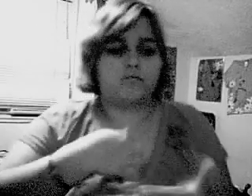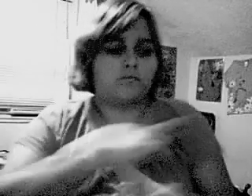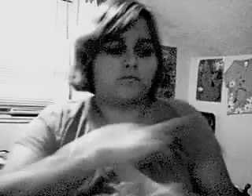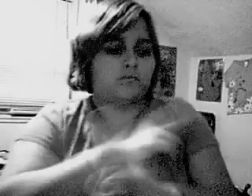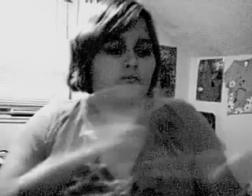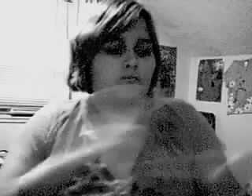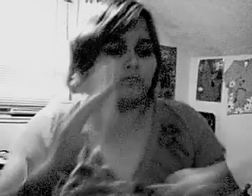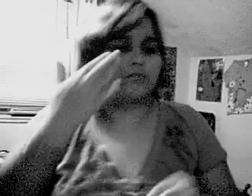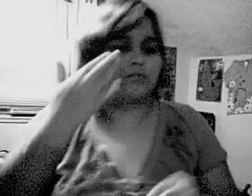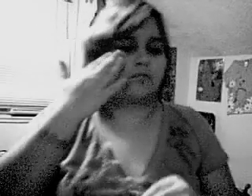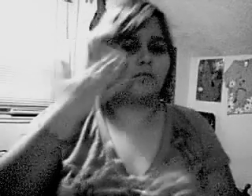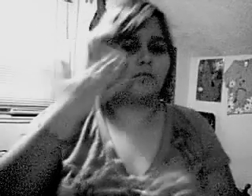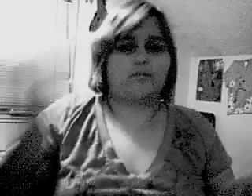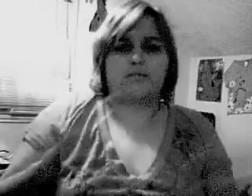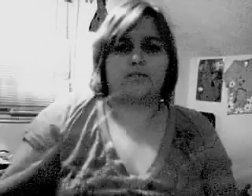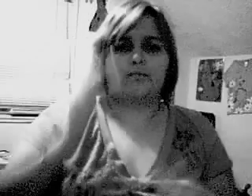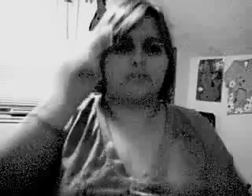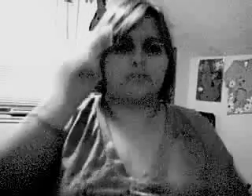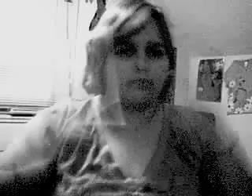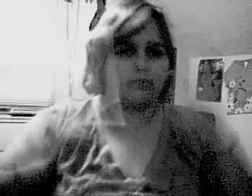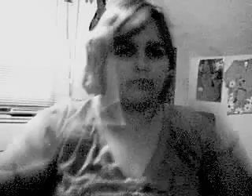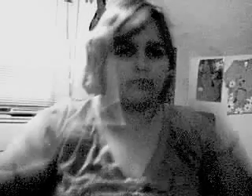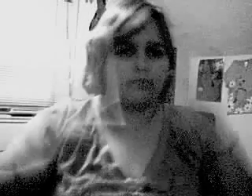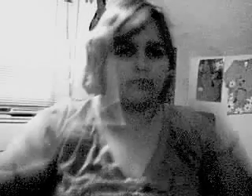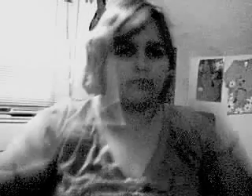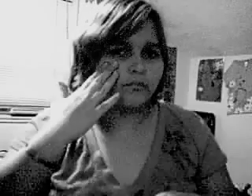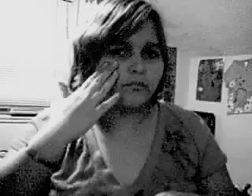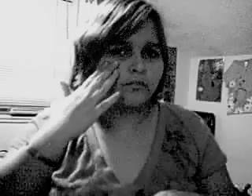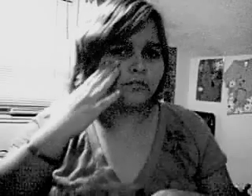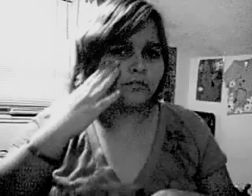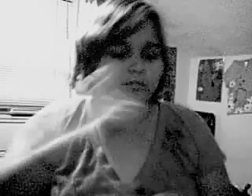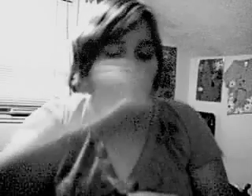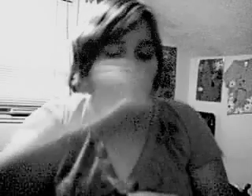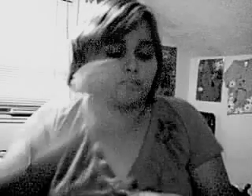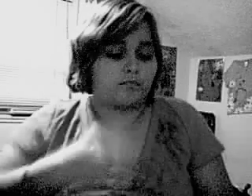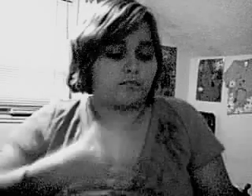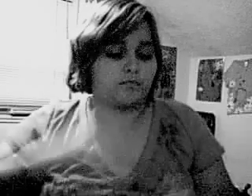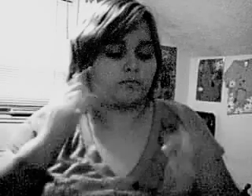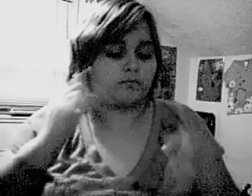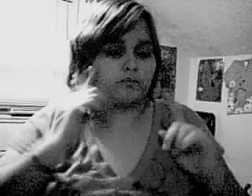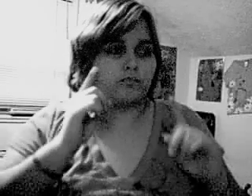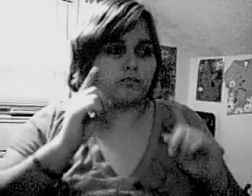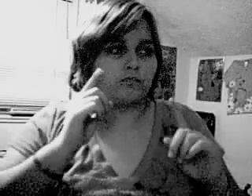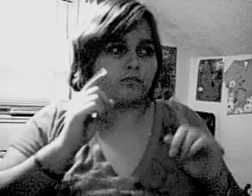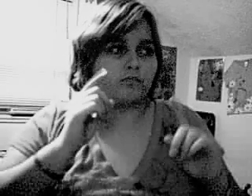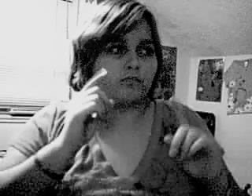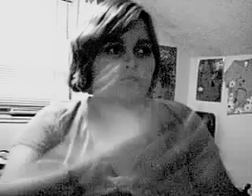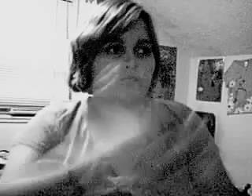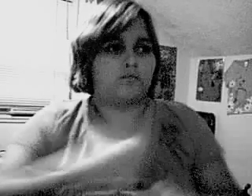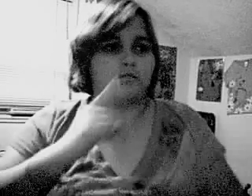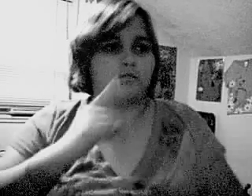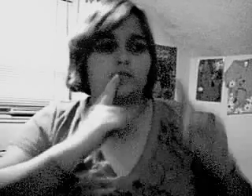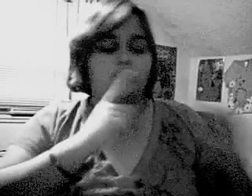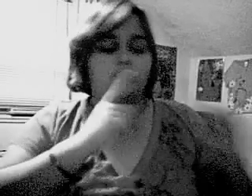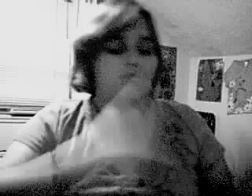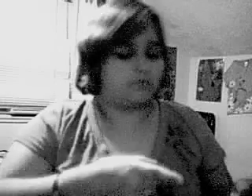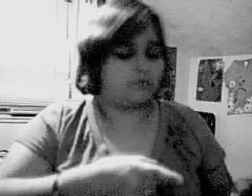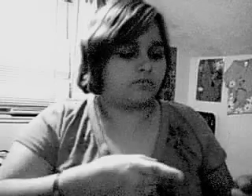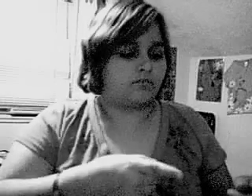I'm ready to know what the people know. Ask them my questions, and get some answers.